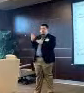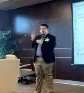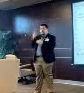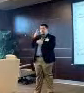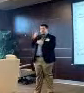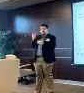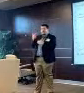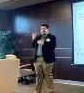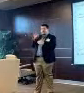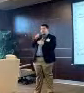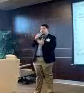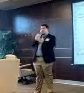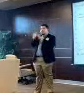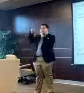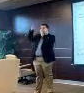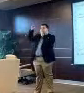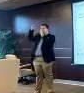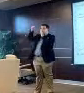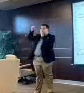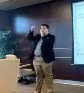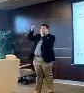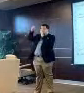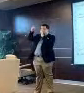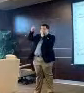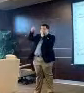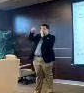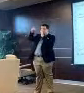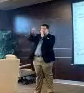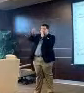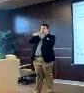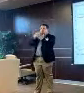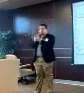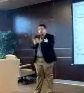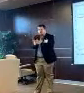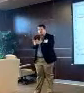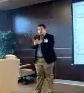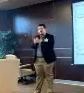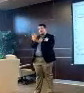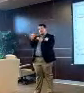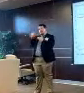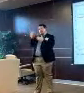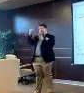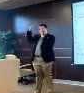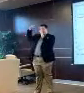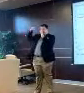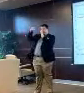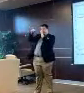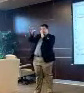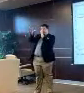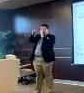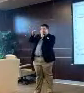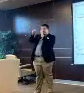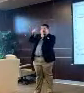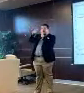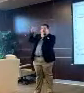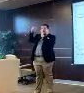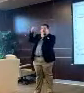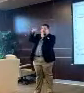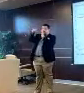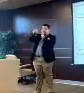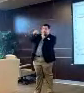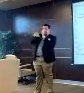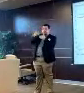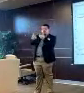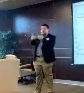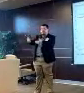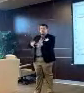we're starting to see a really good downward trend. It will probably do like before, where it'll level off and then continue to drop down